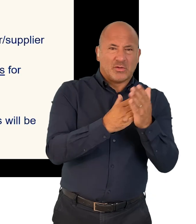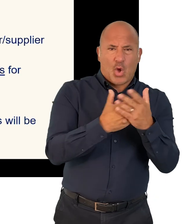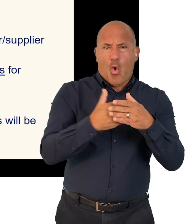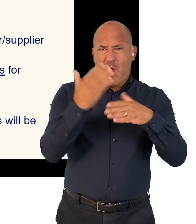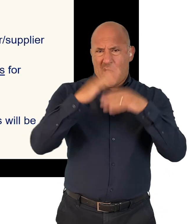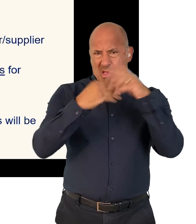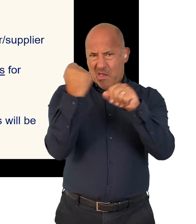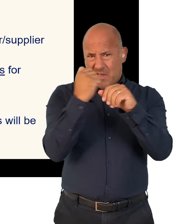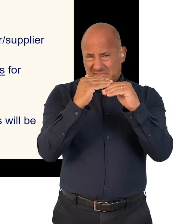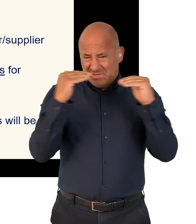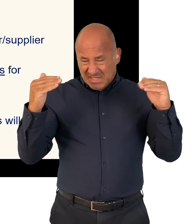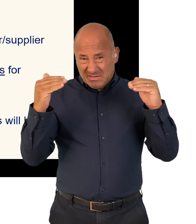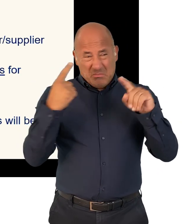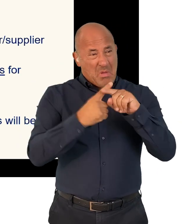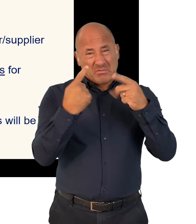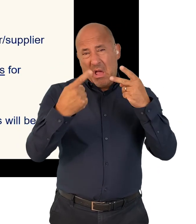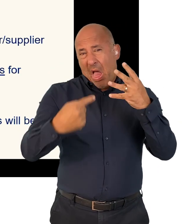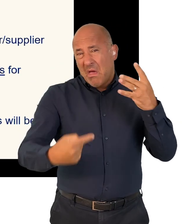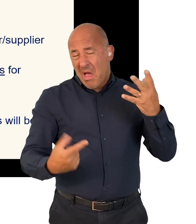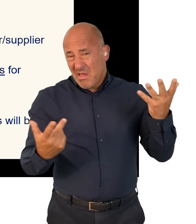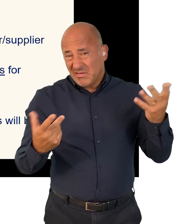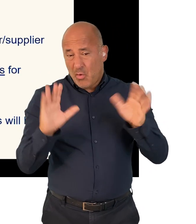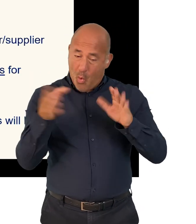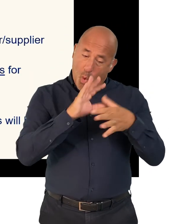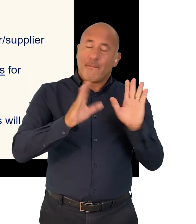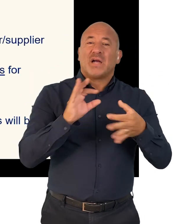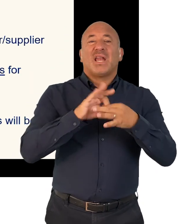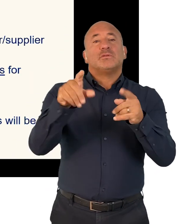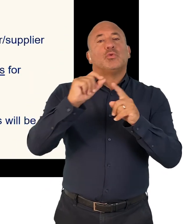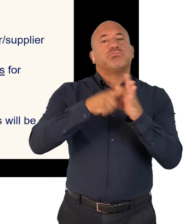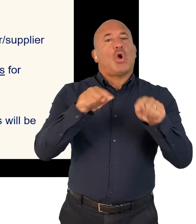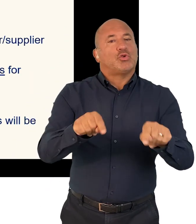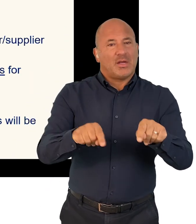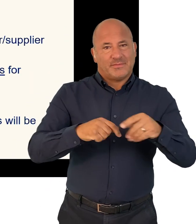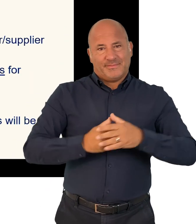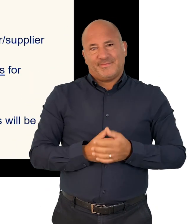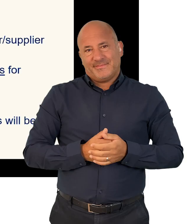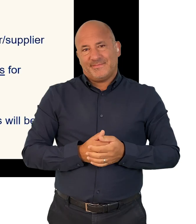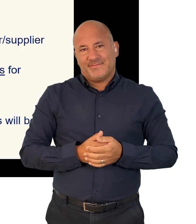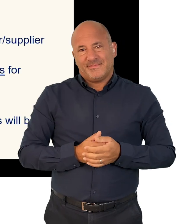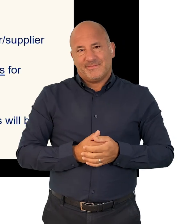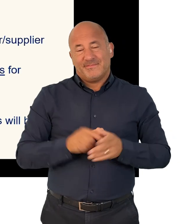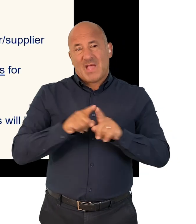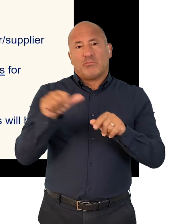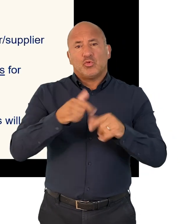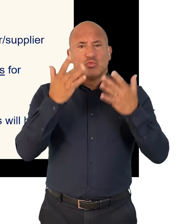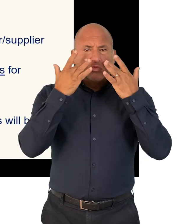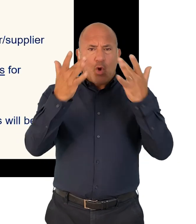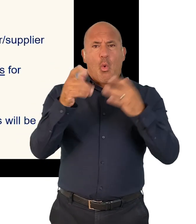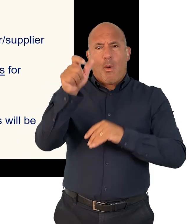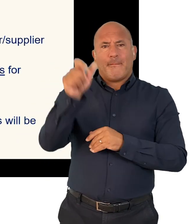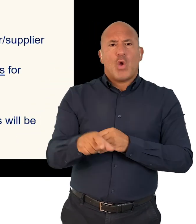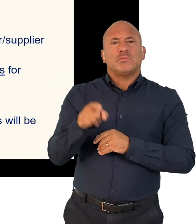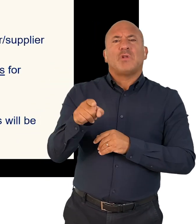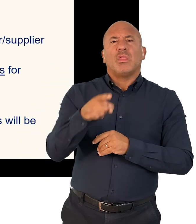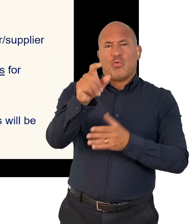limited to, materials, performance criteria or workmanship standards relevant to the project. They should